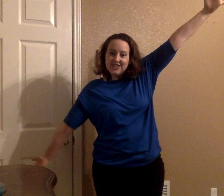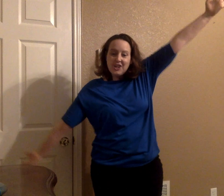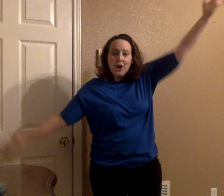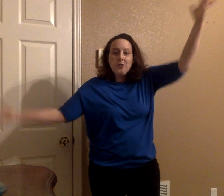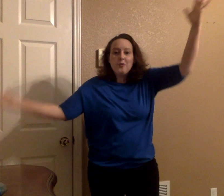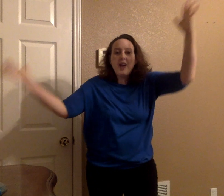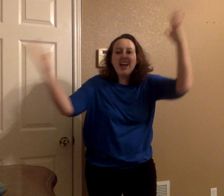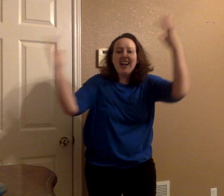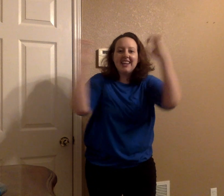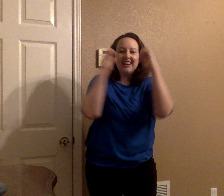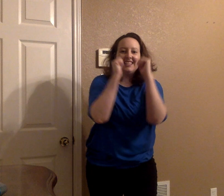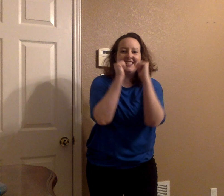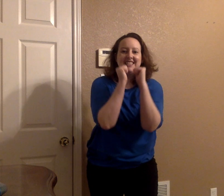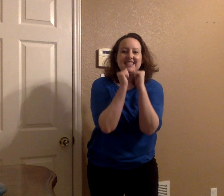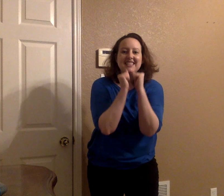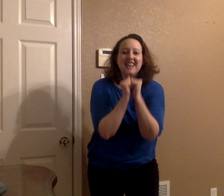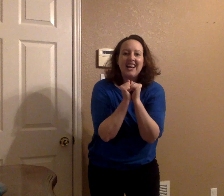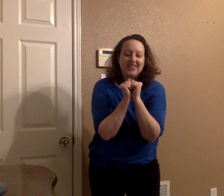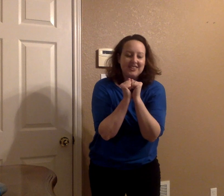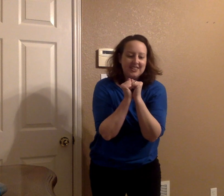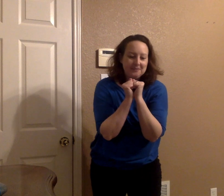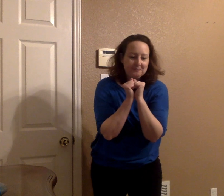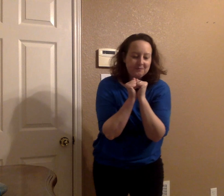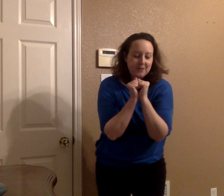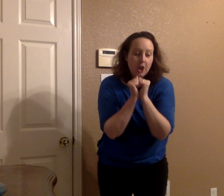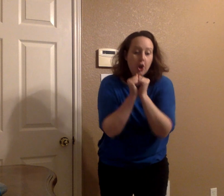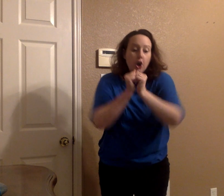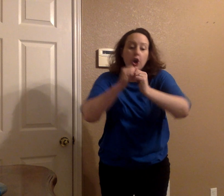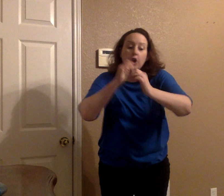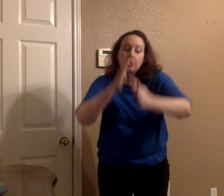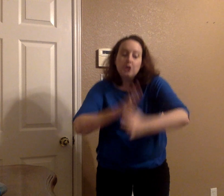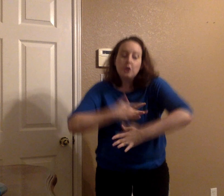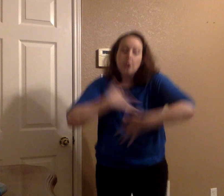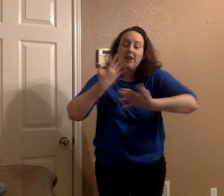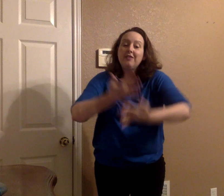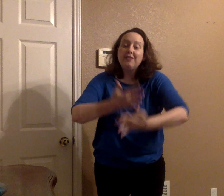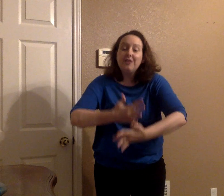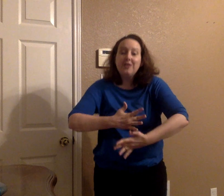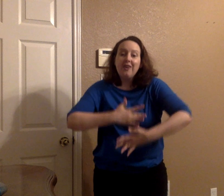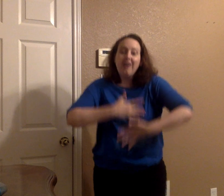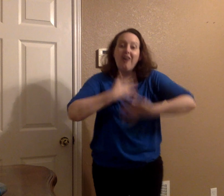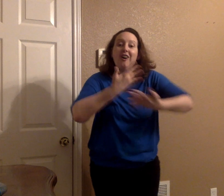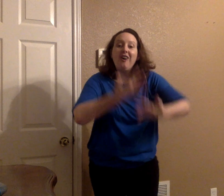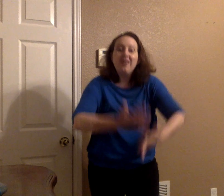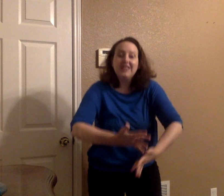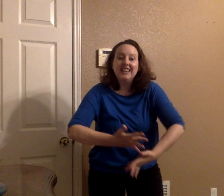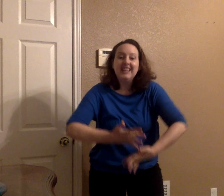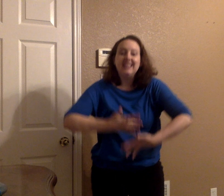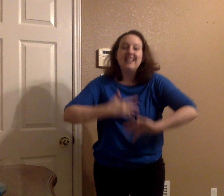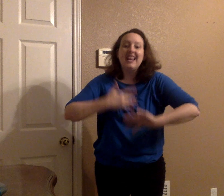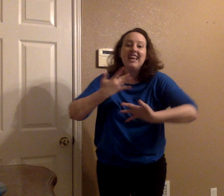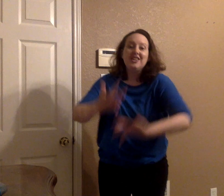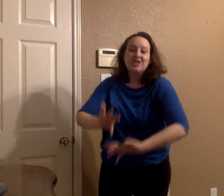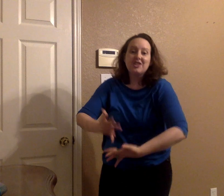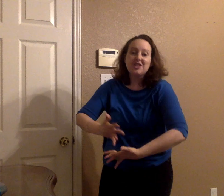reconciled. Joyful all ye nations